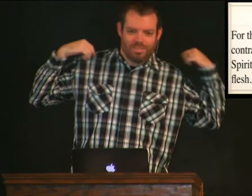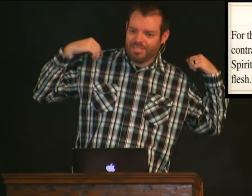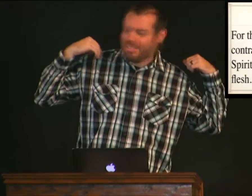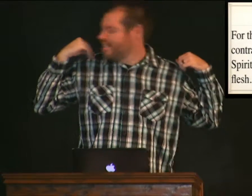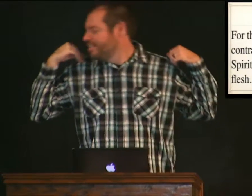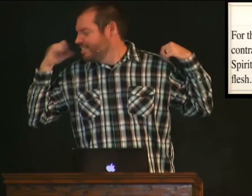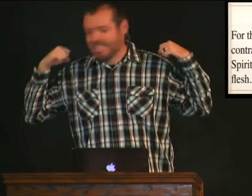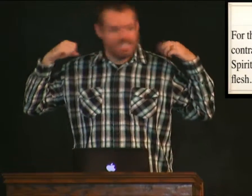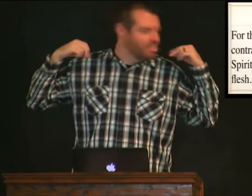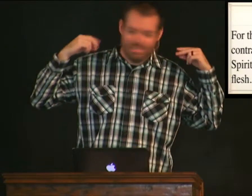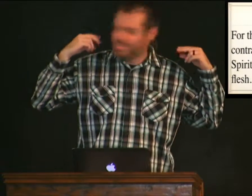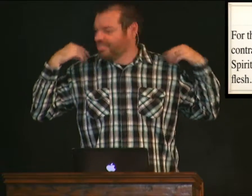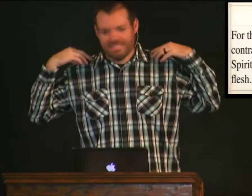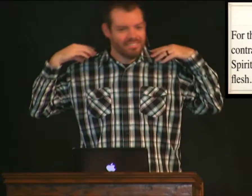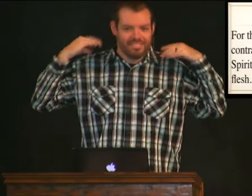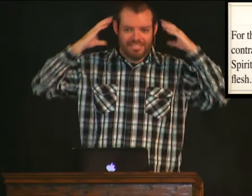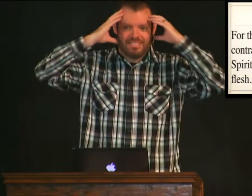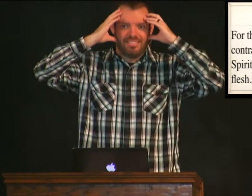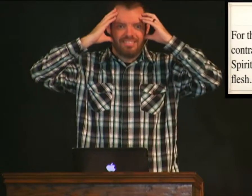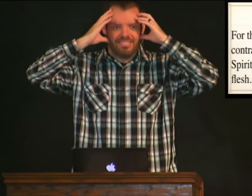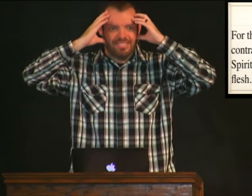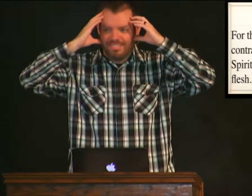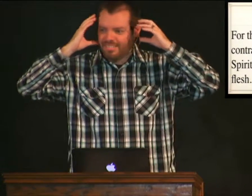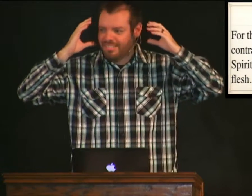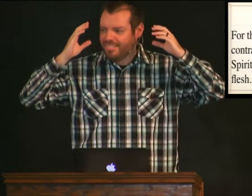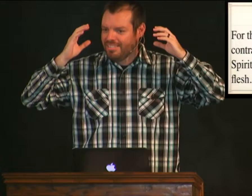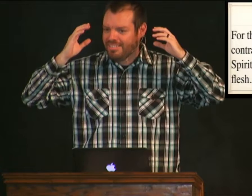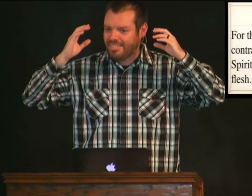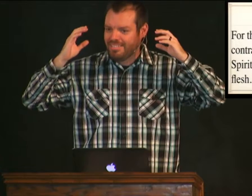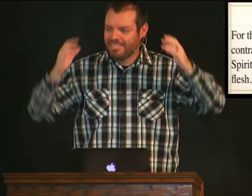no. Yes, no.